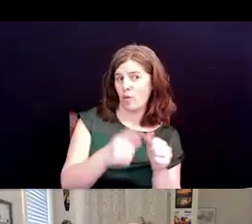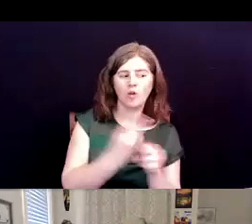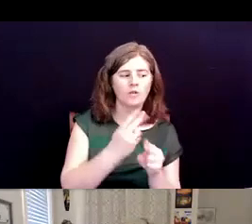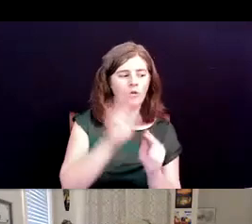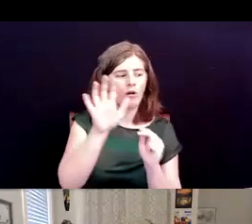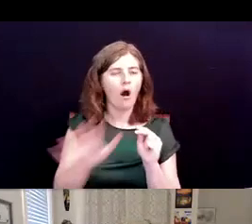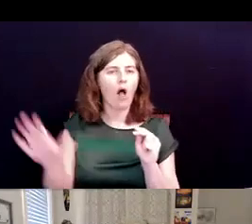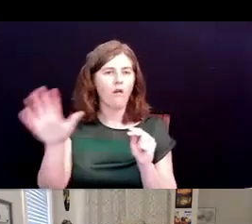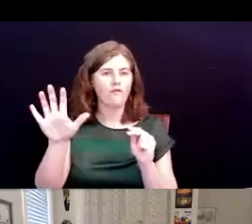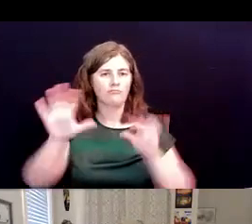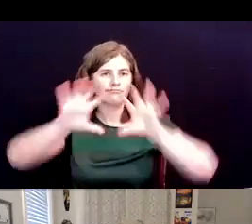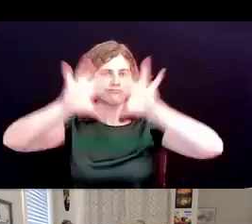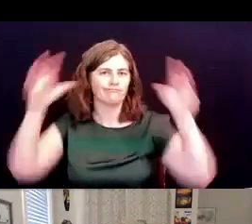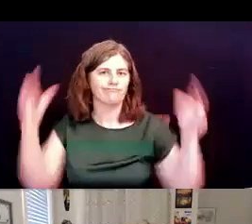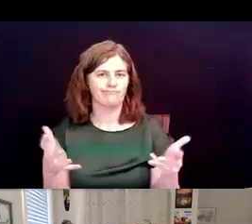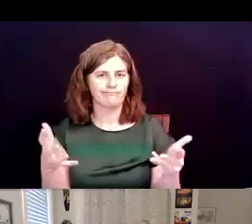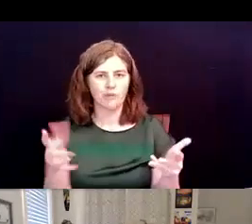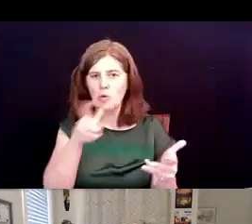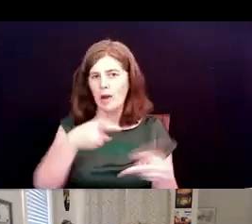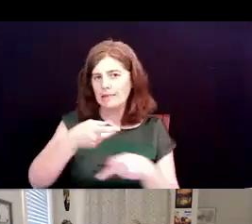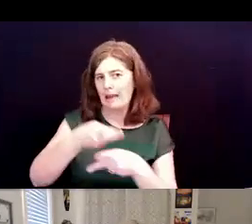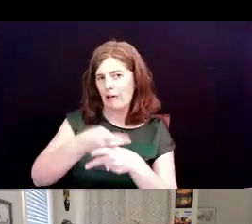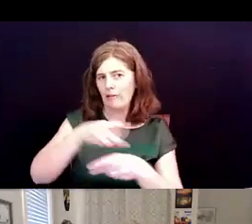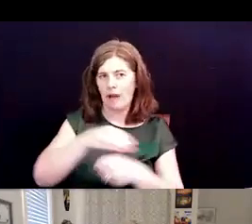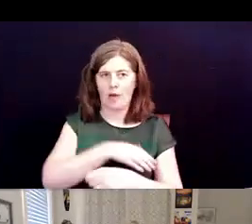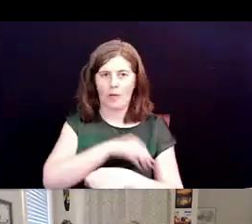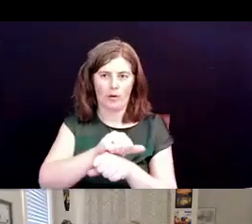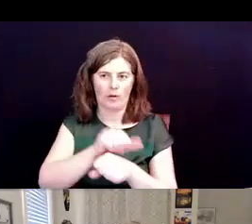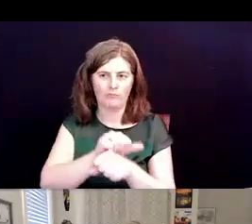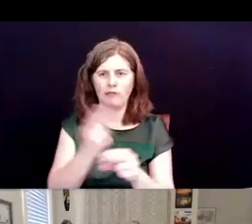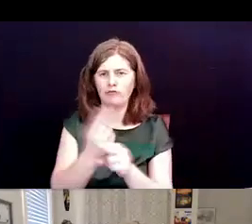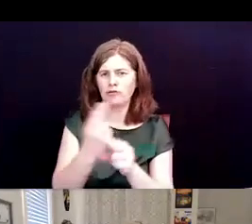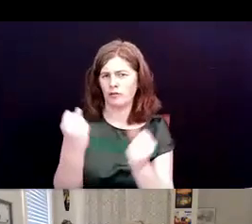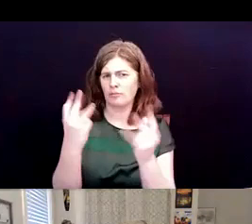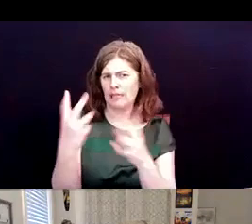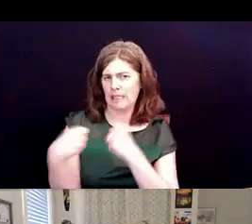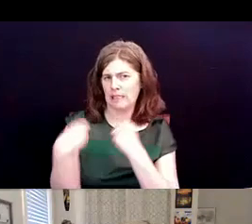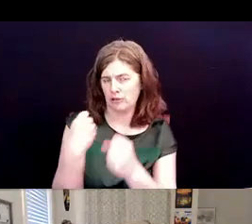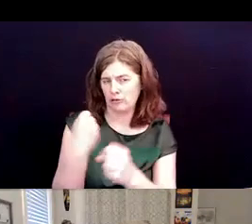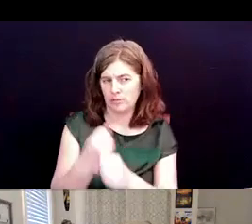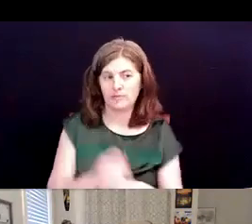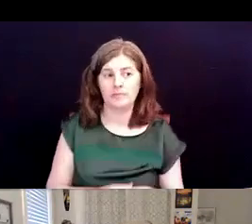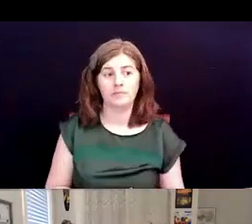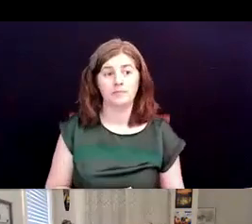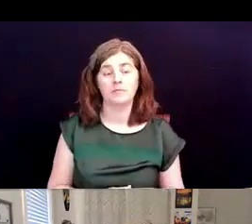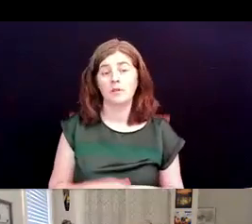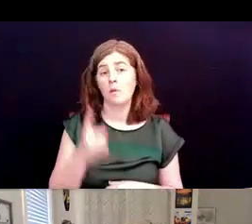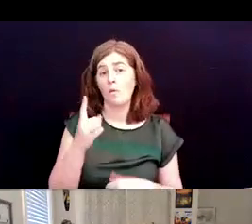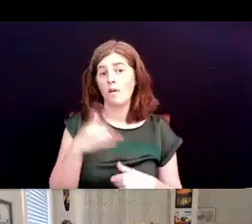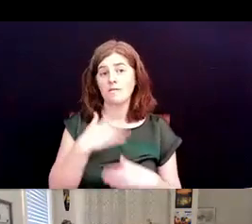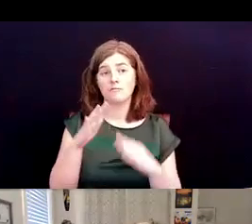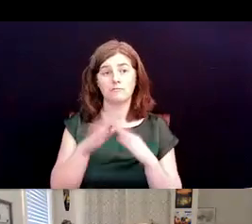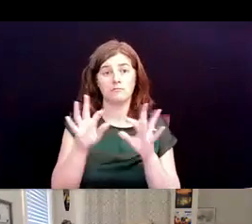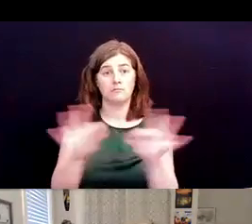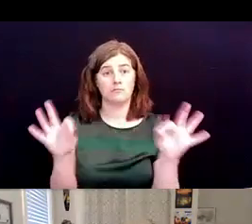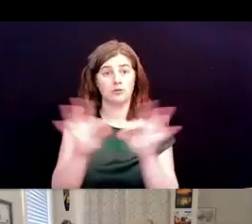span that I take care of in my clinical practice and have used for many, many years. So one of the things that I think is important to understand, and I'm